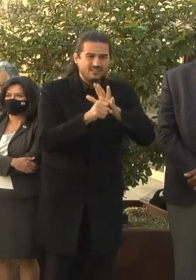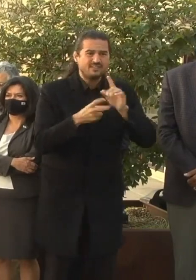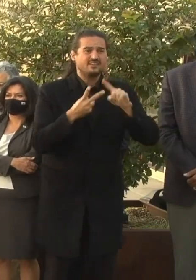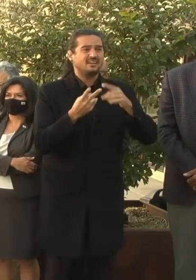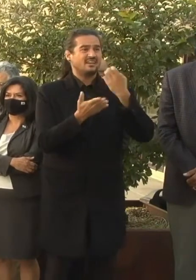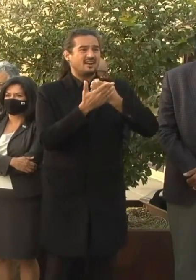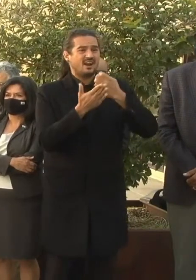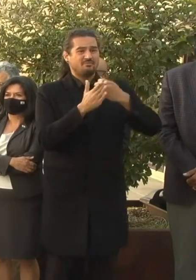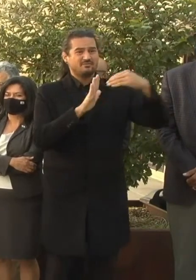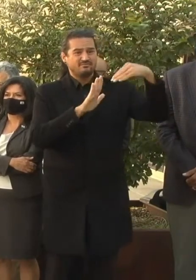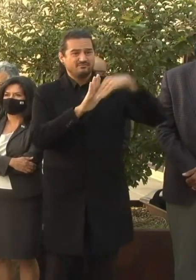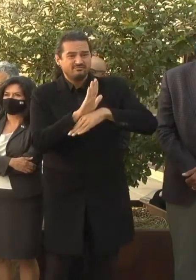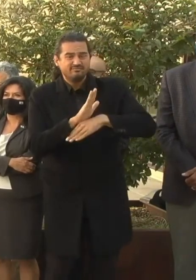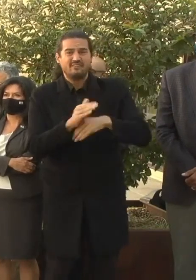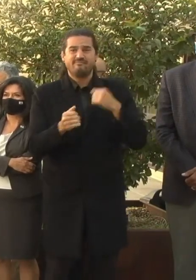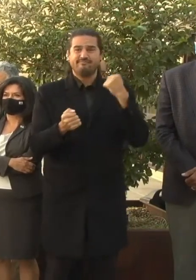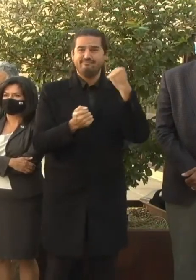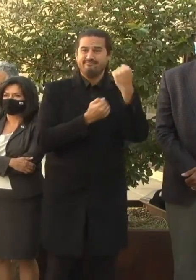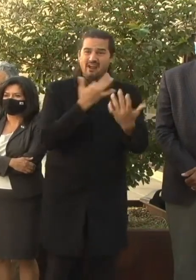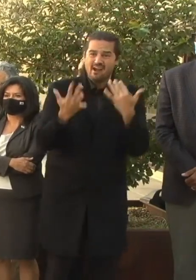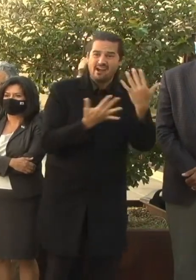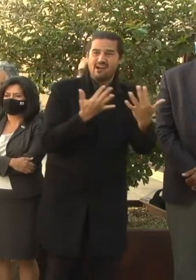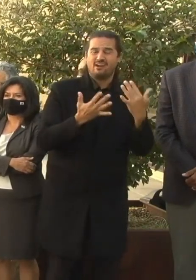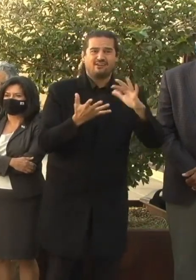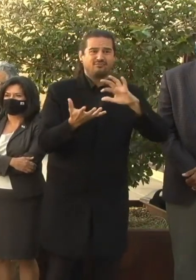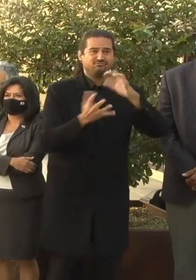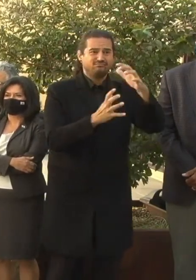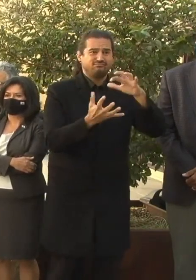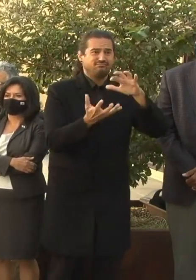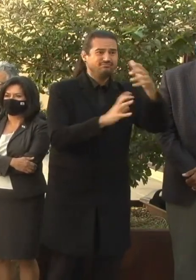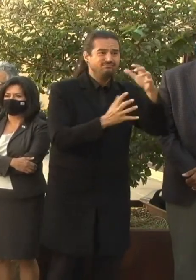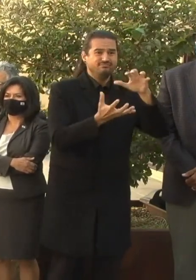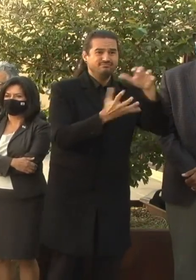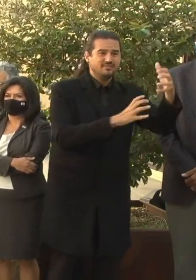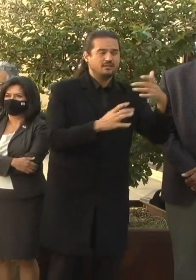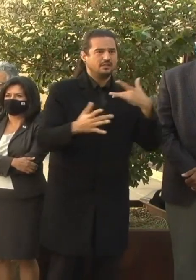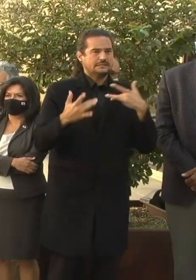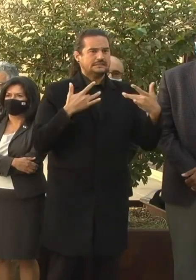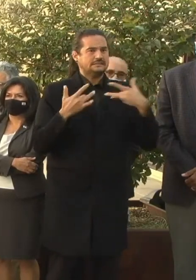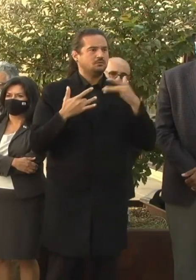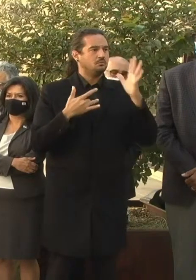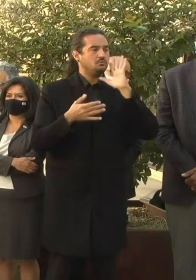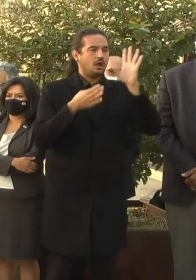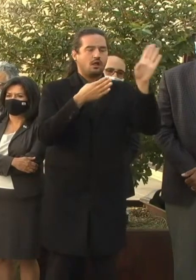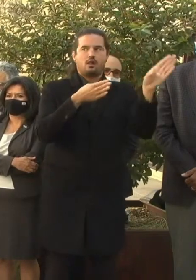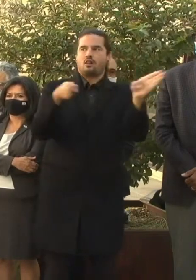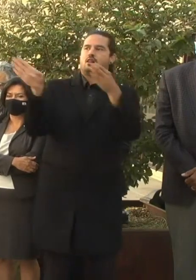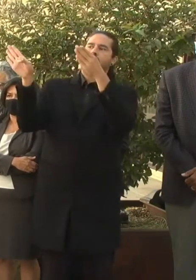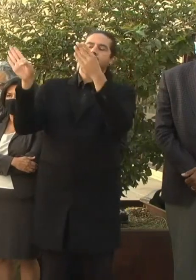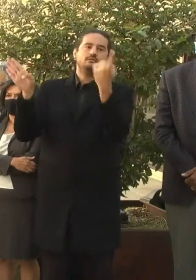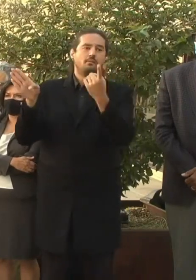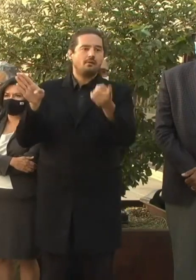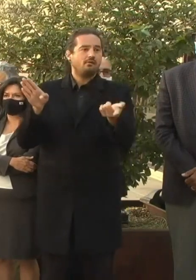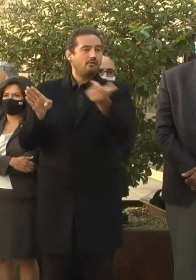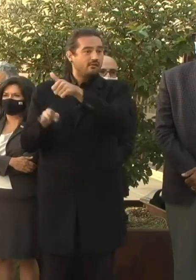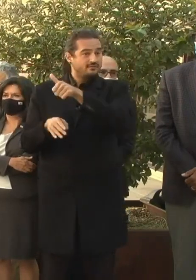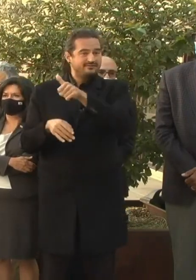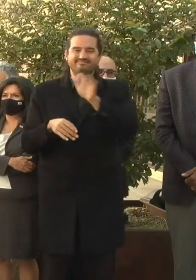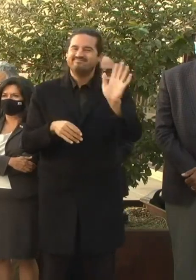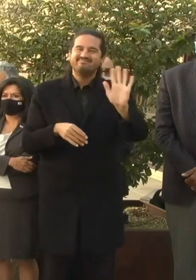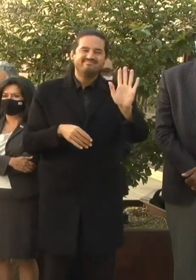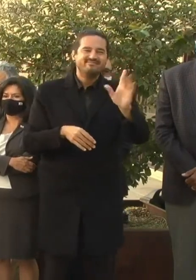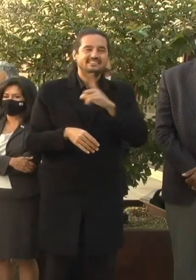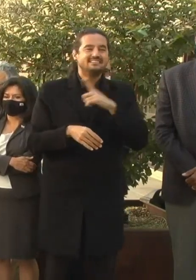But part of today is about the fact that our legislature, working with our governor, did not lose focus on addressing